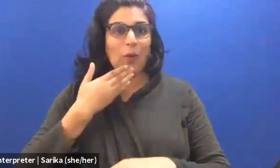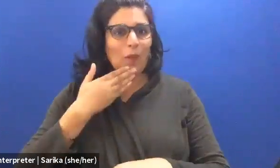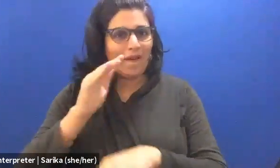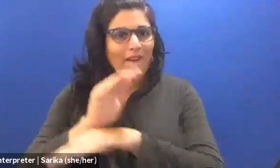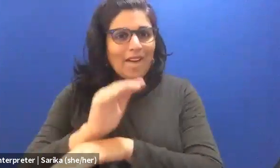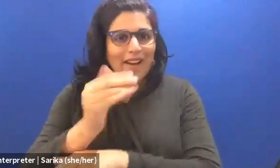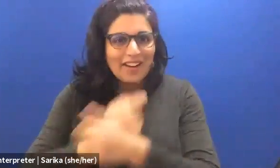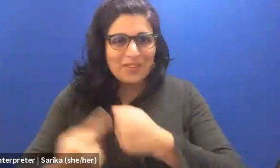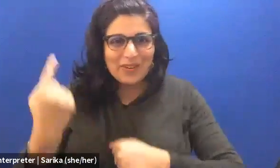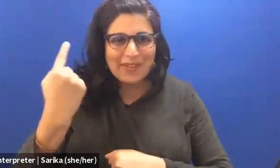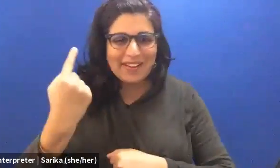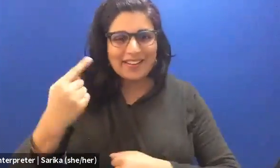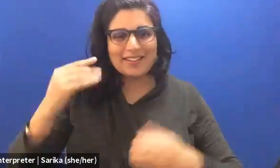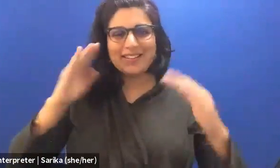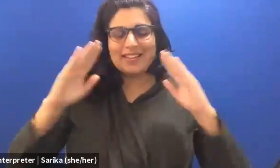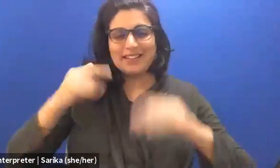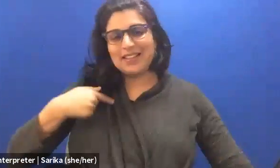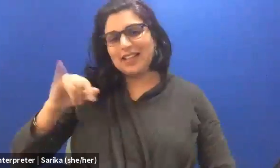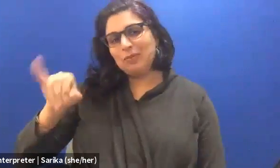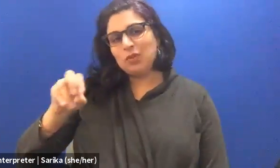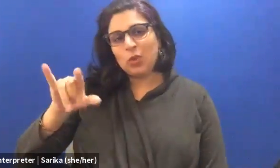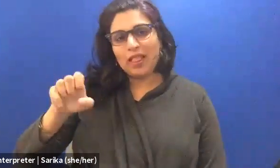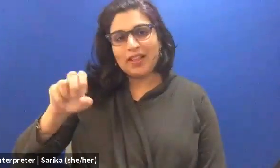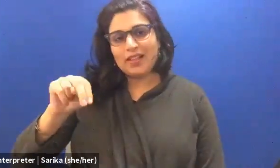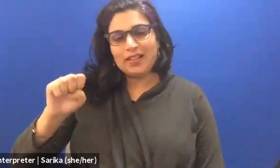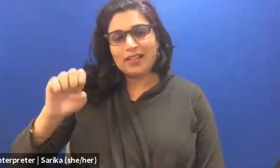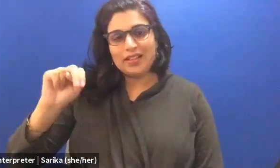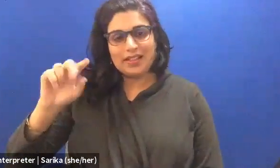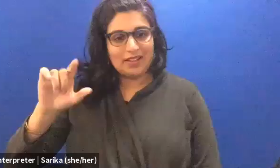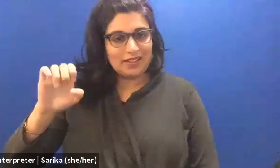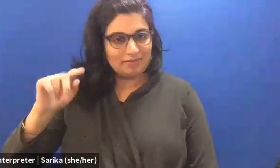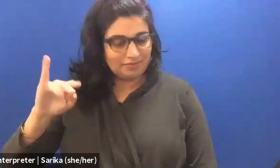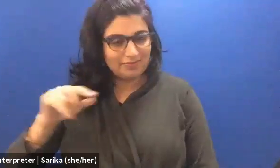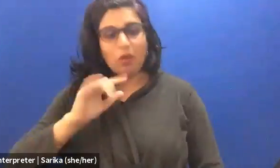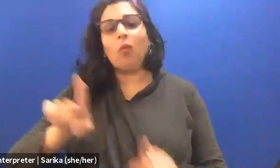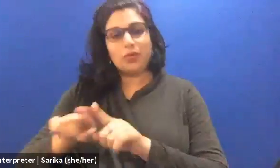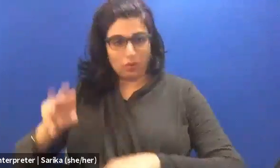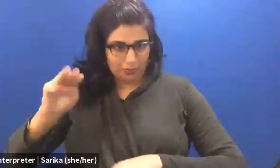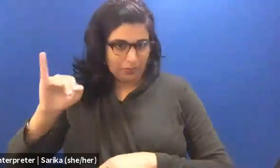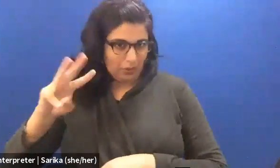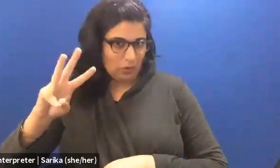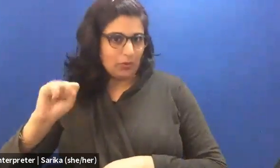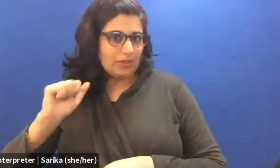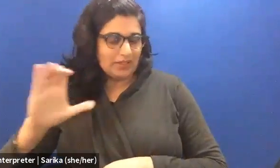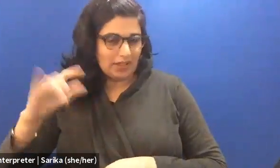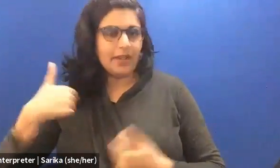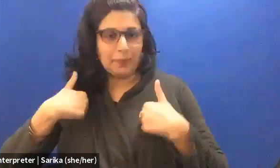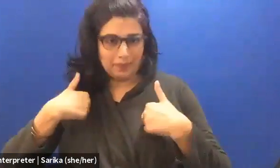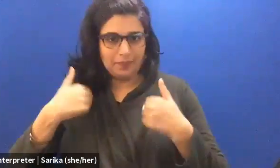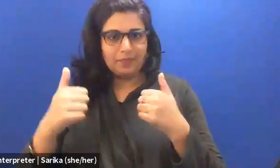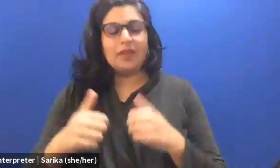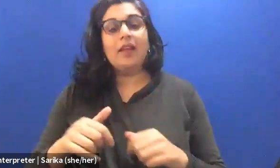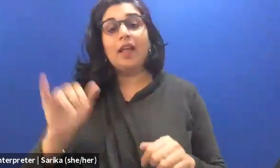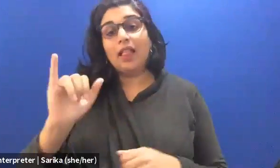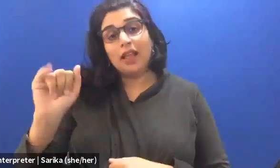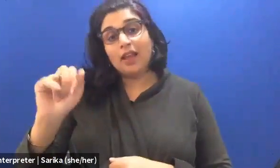afternoon, everyone. I'm Jolene Engle-King. I am also with Minnesota Indian Women's Sexual Assault Coalition, and like